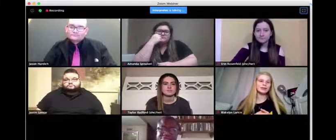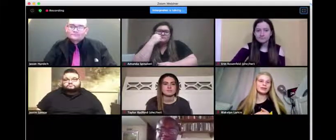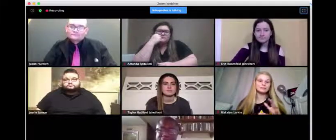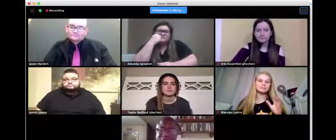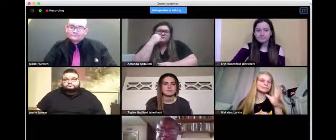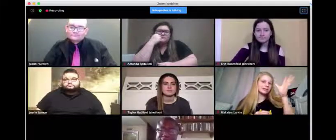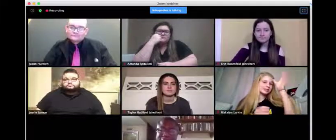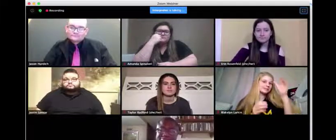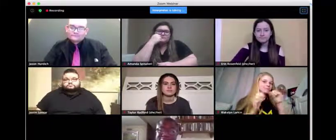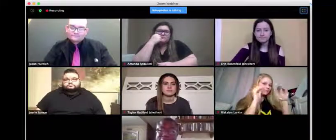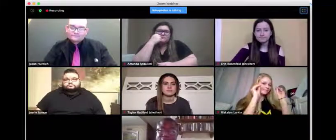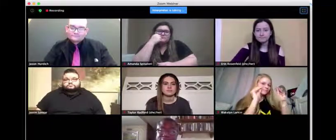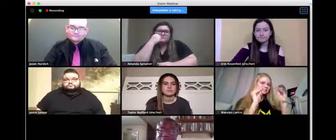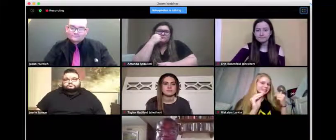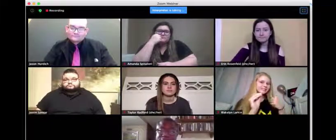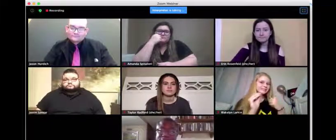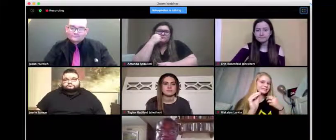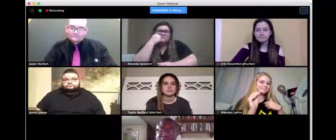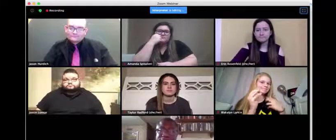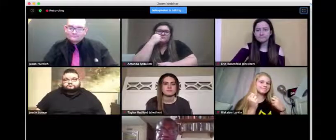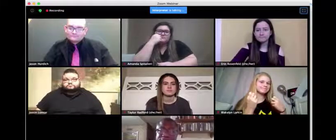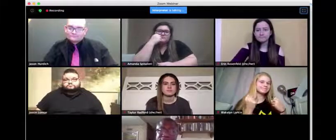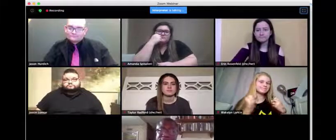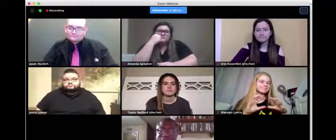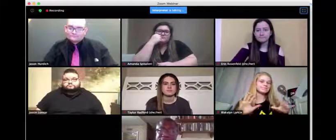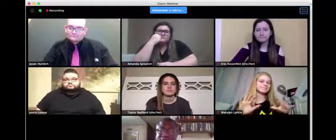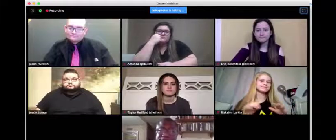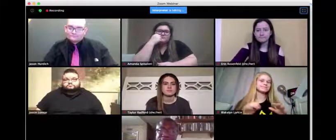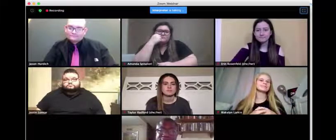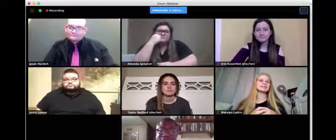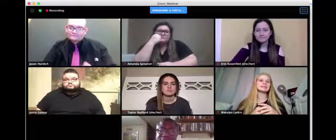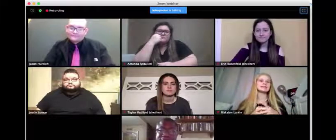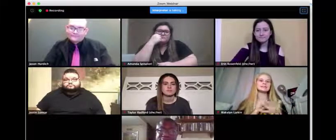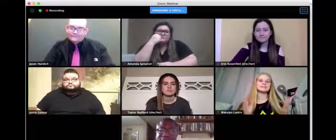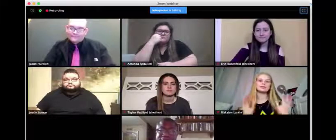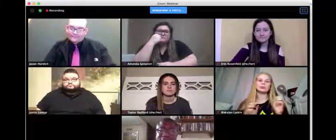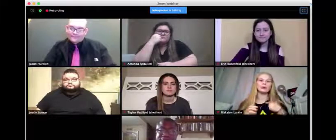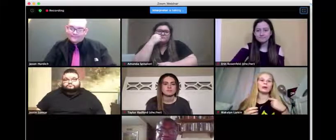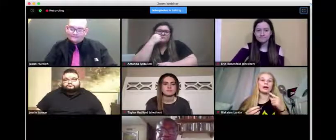all. So I started learning sign language at about 19 years old.